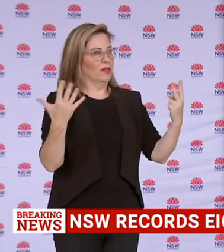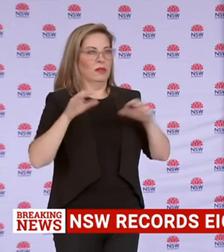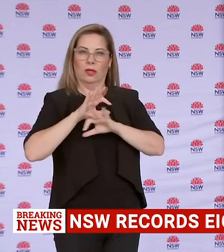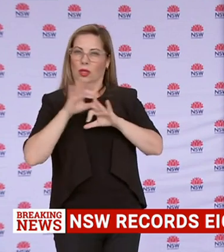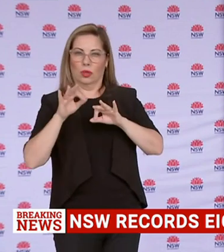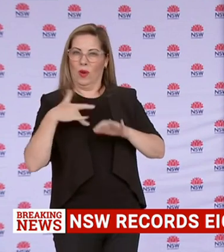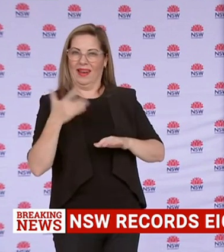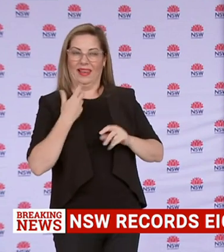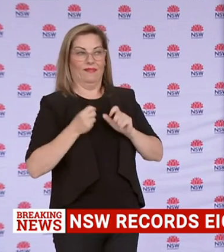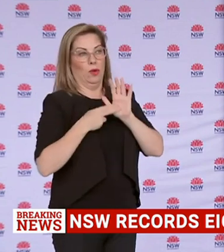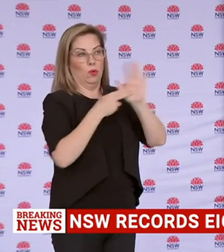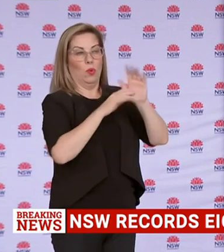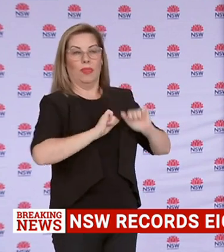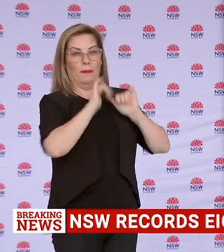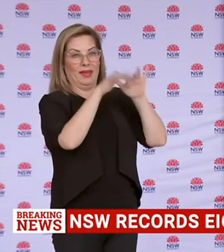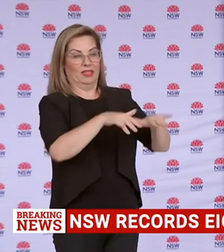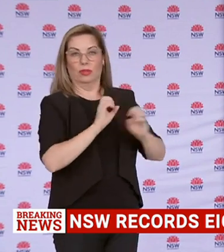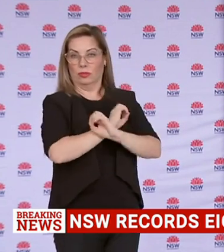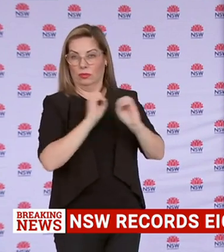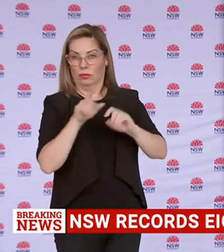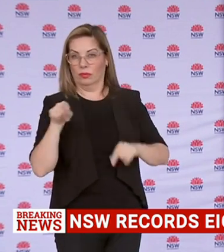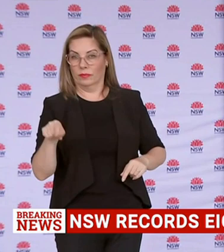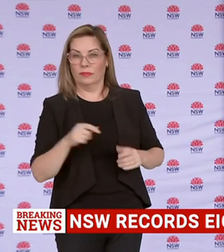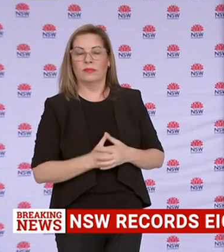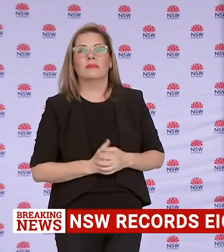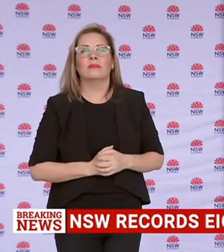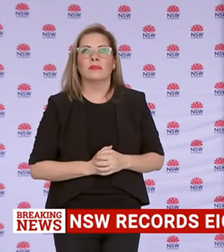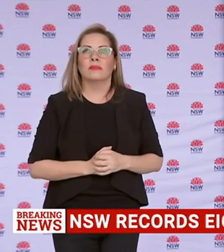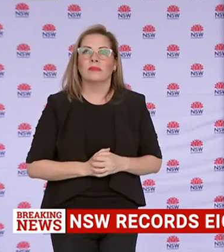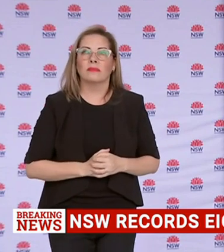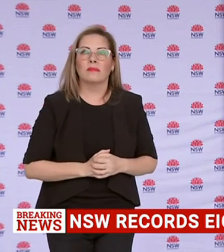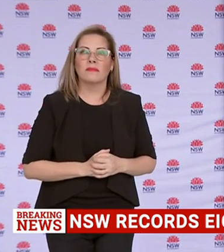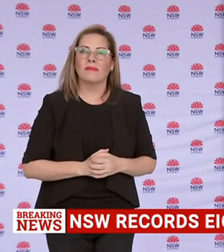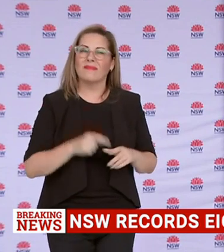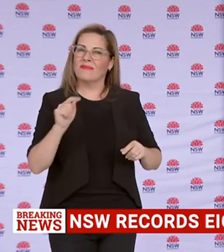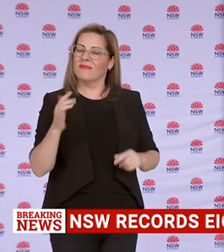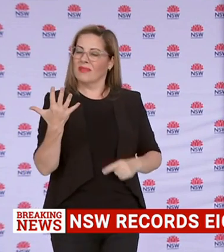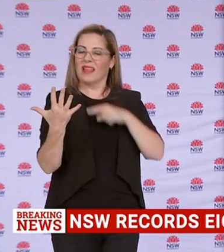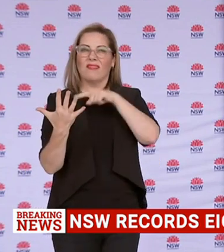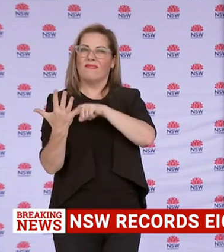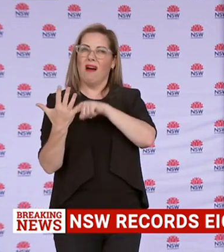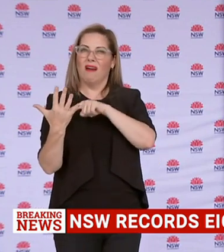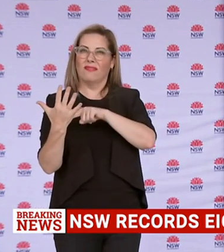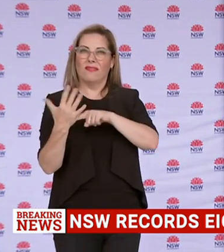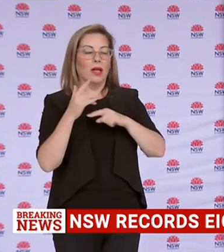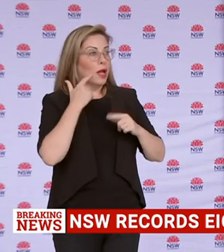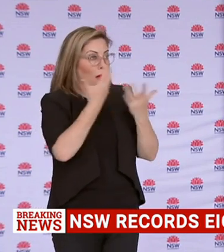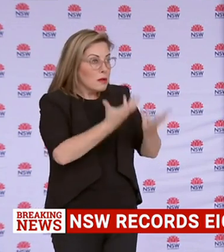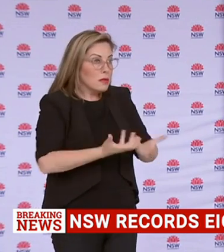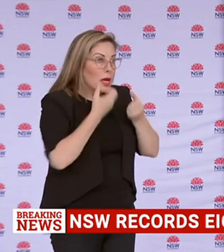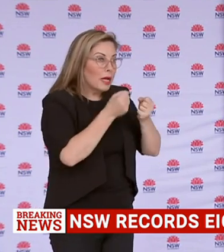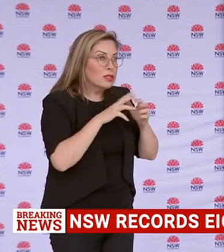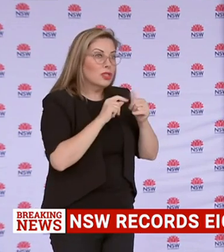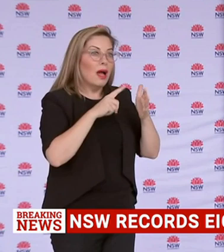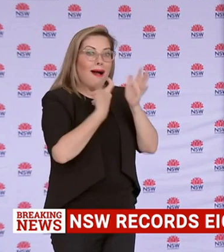What were those five? Were they contracted at transmission events outside of the Avalon RS building in